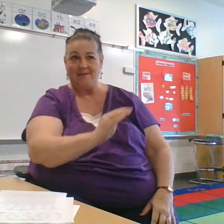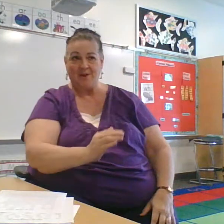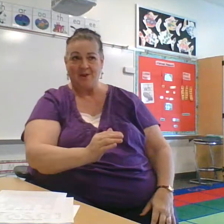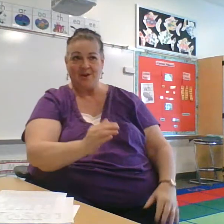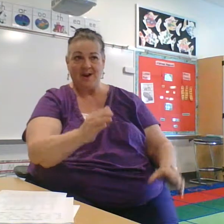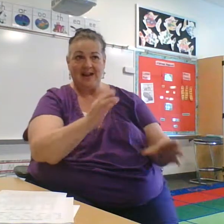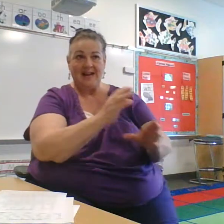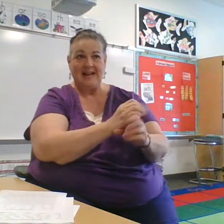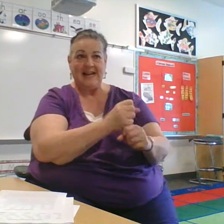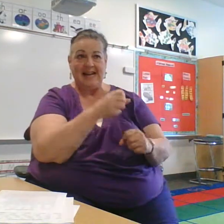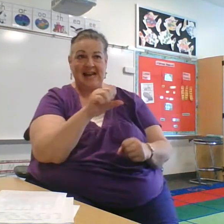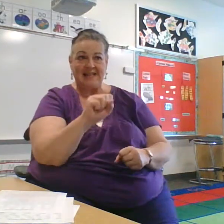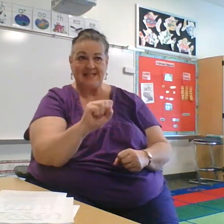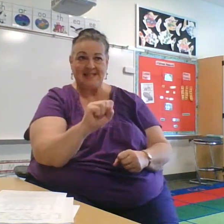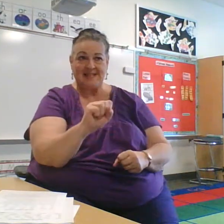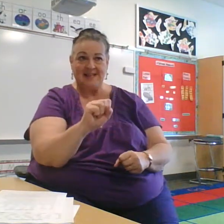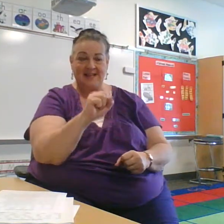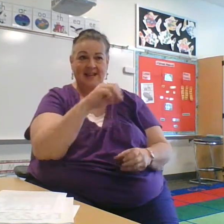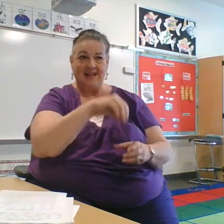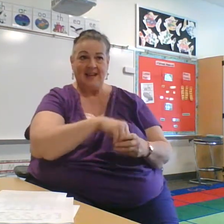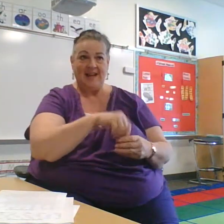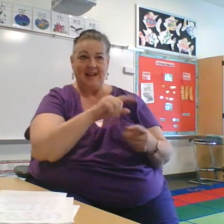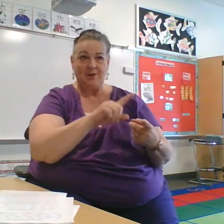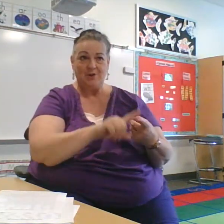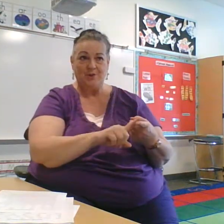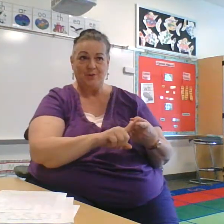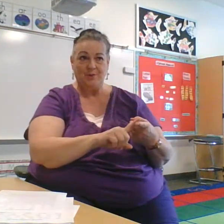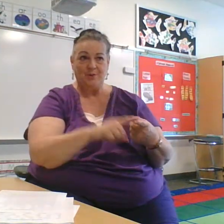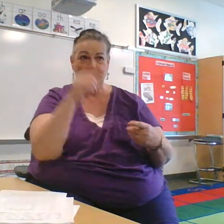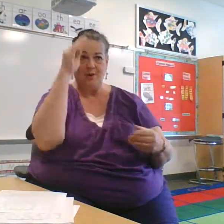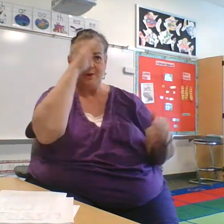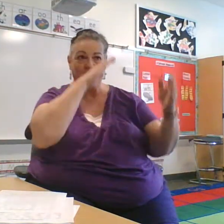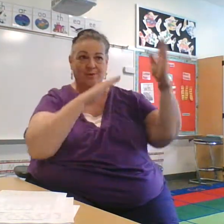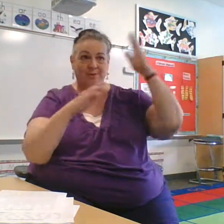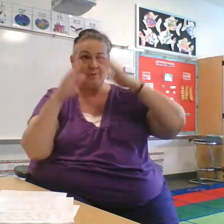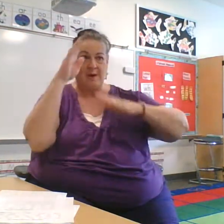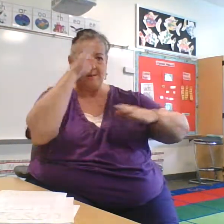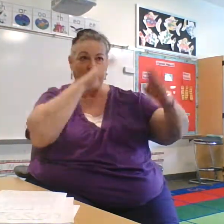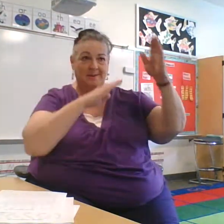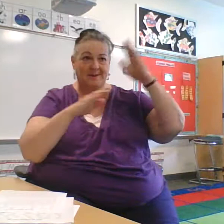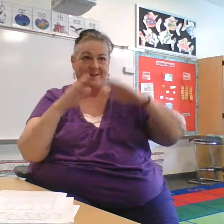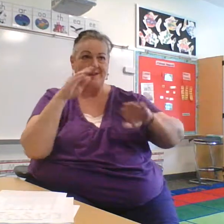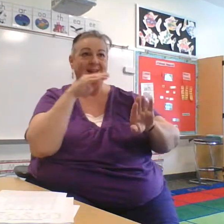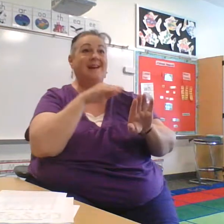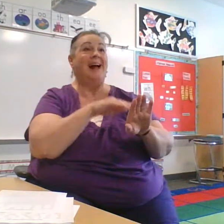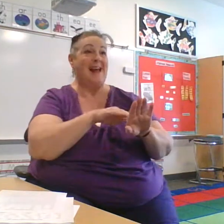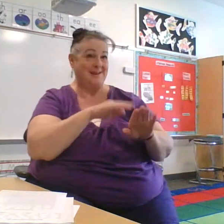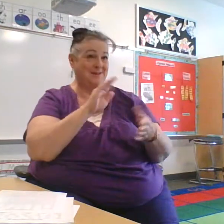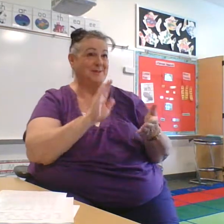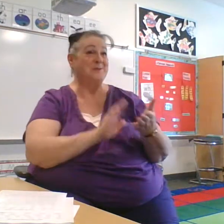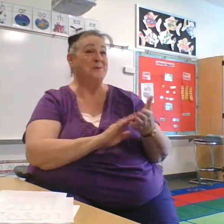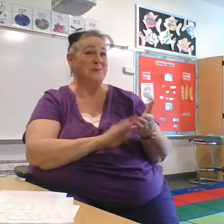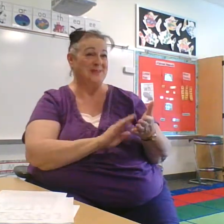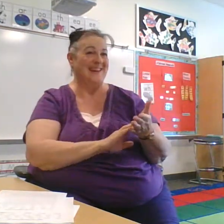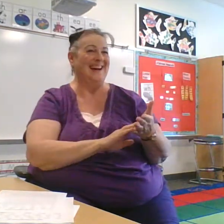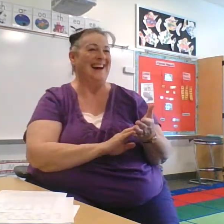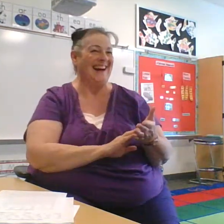never gets into trouble at school.